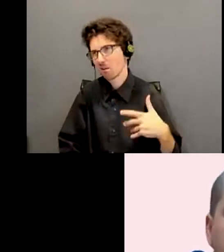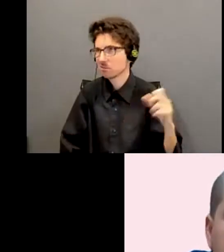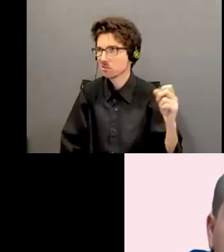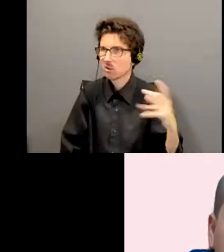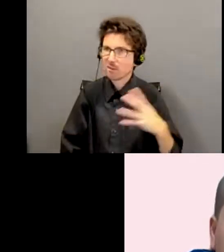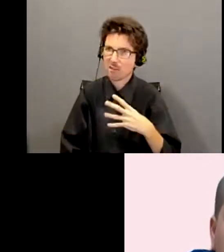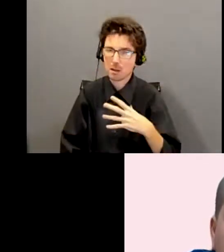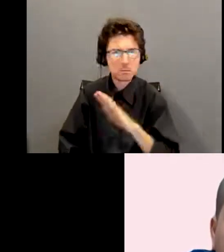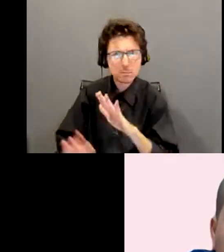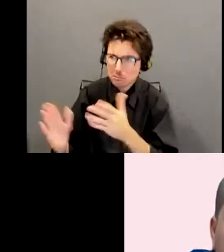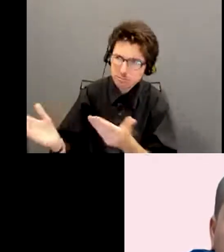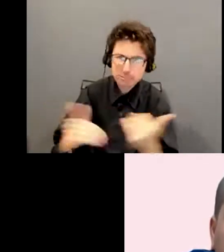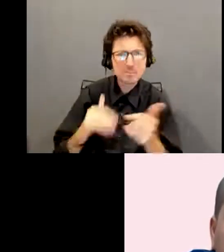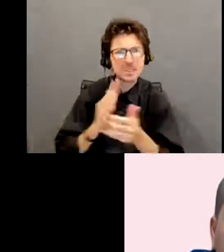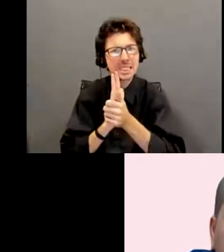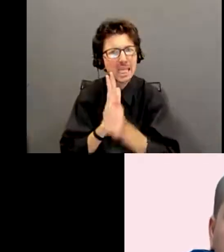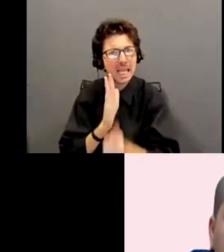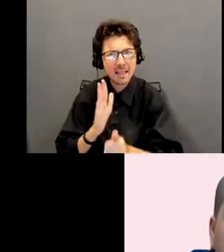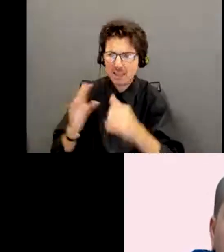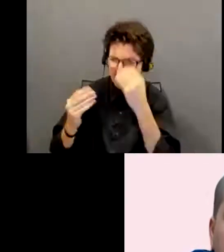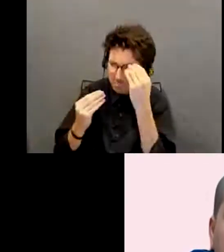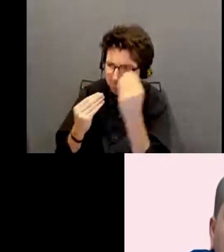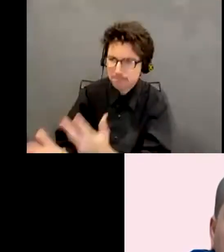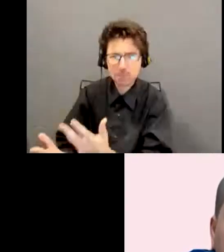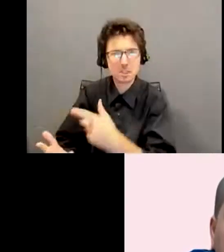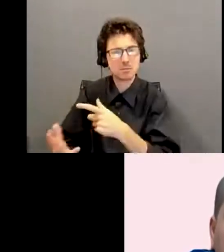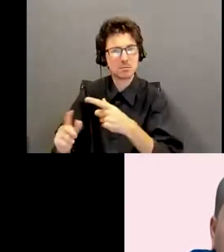will be useful for them when they will be trying to